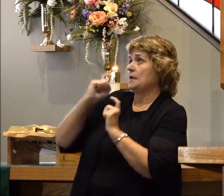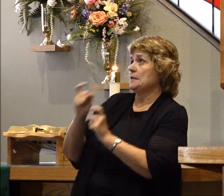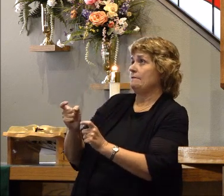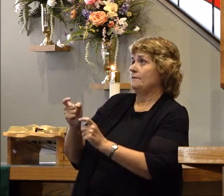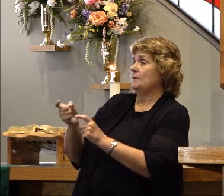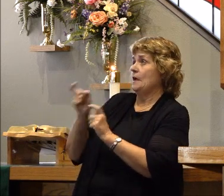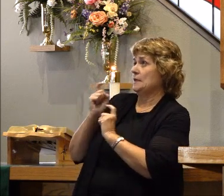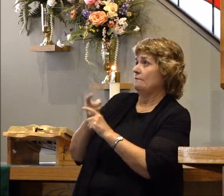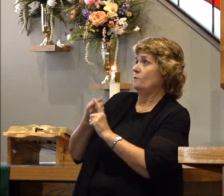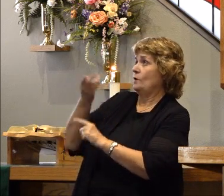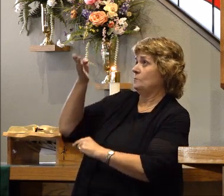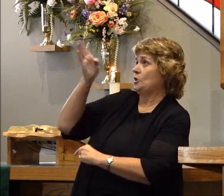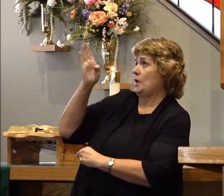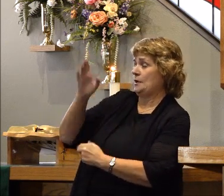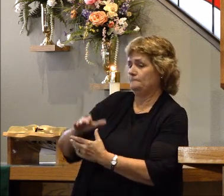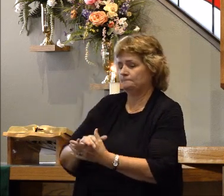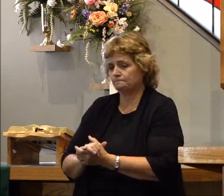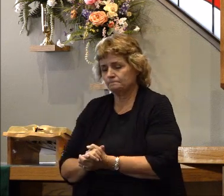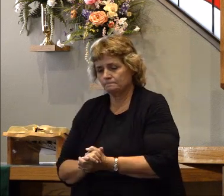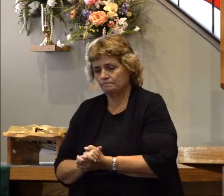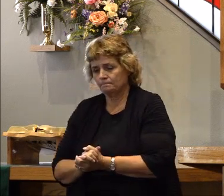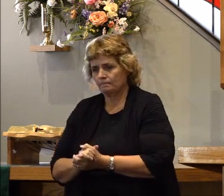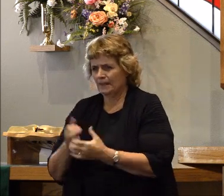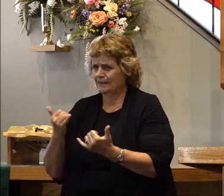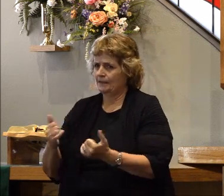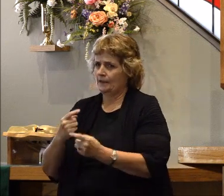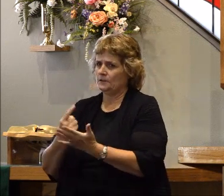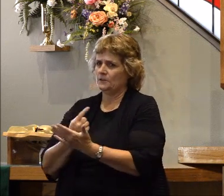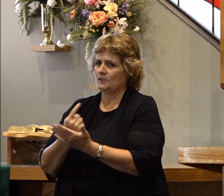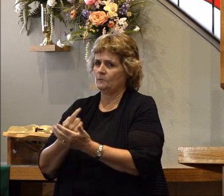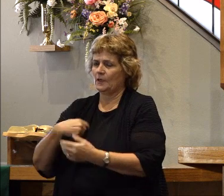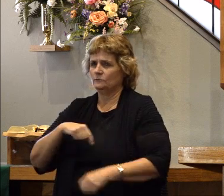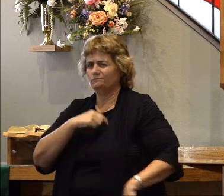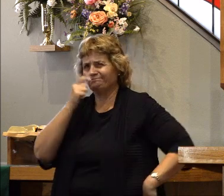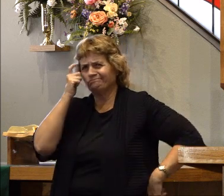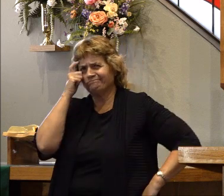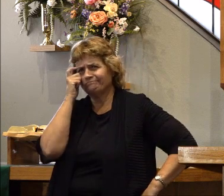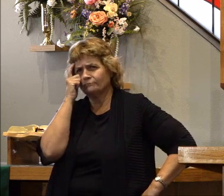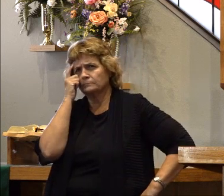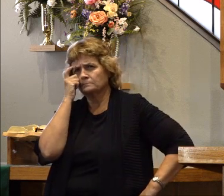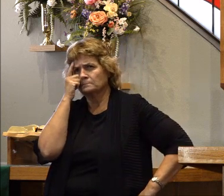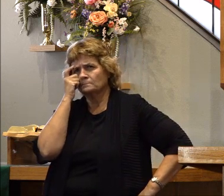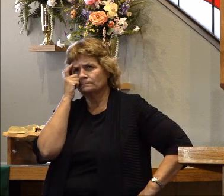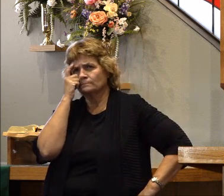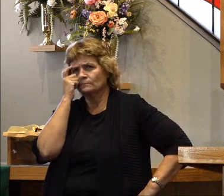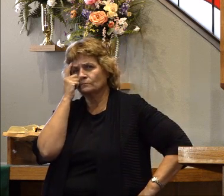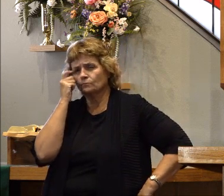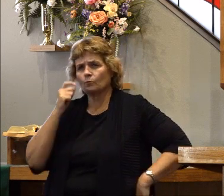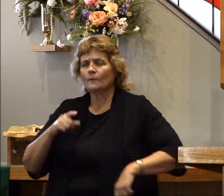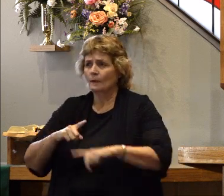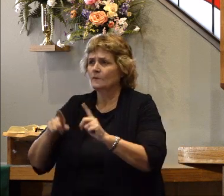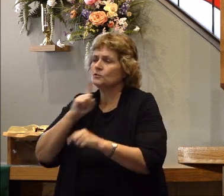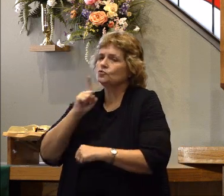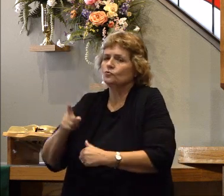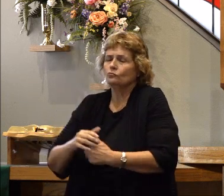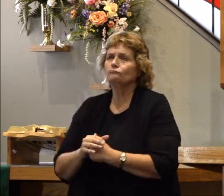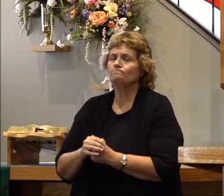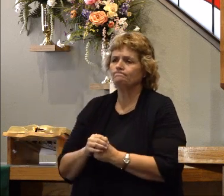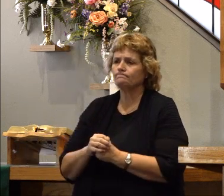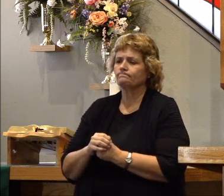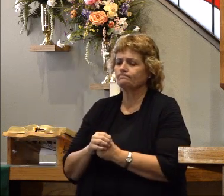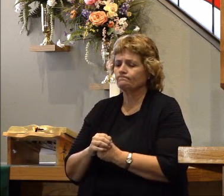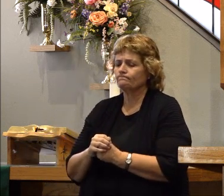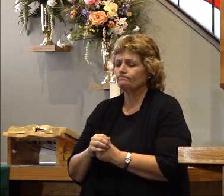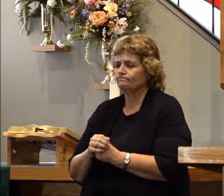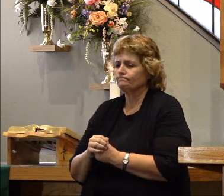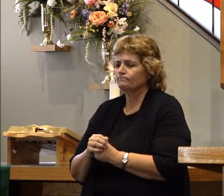Now, sometimes we find ourselves scratching our heads about that. but it's true. As